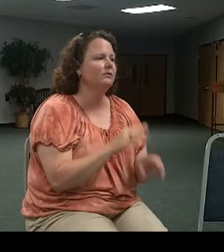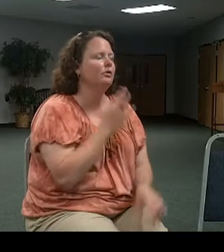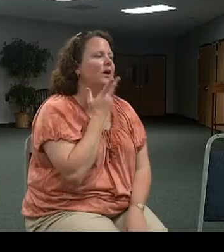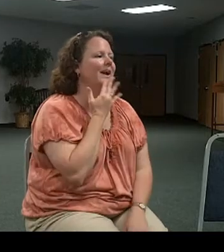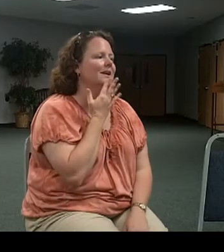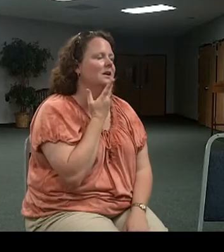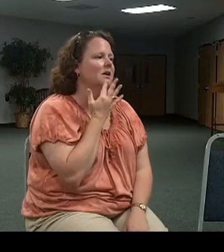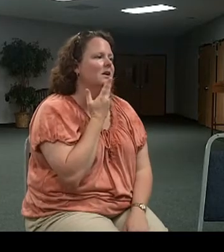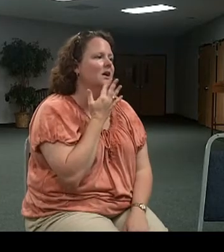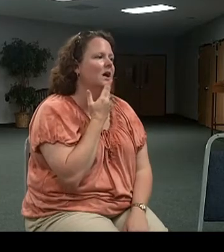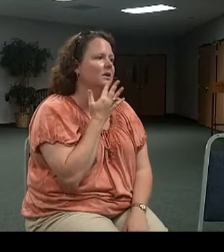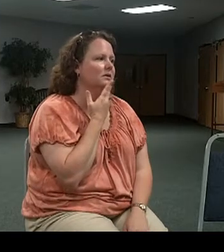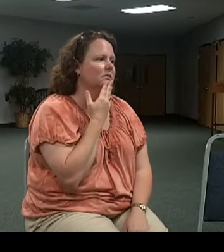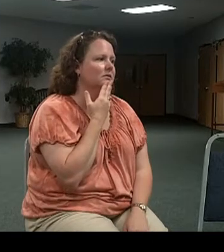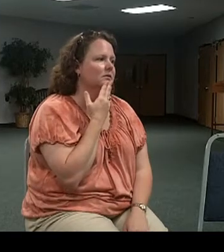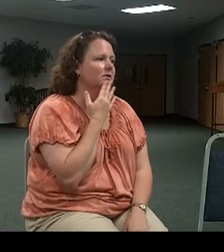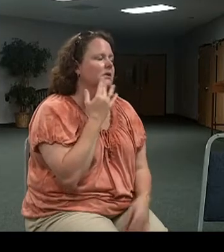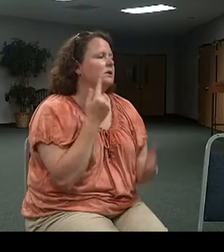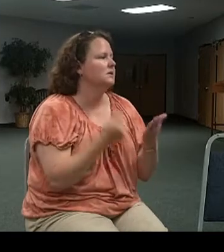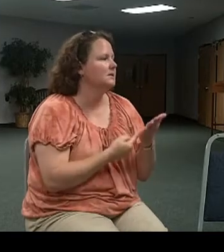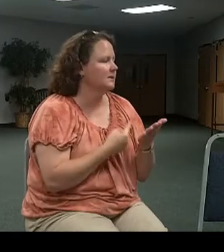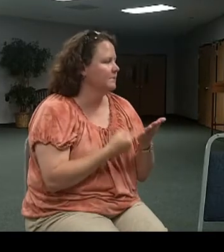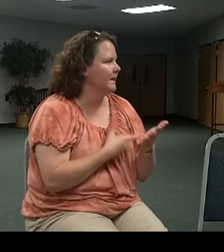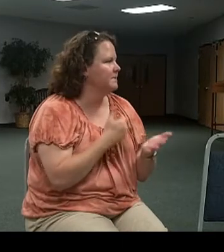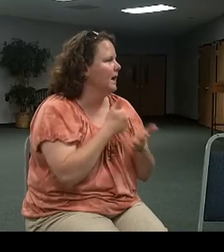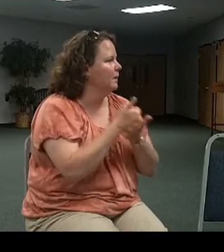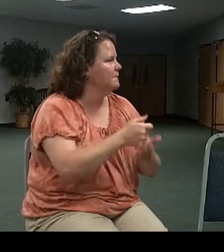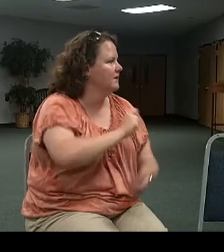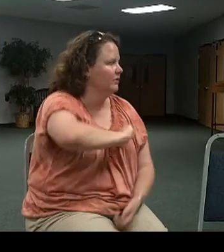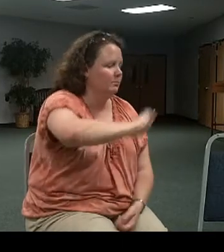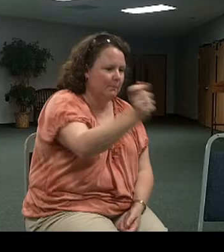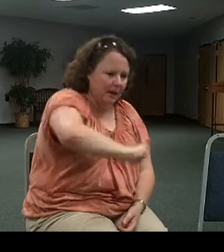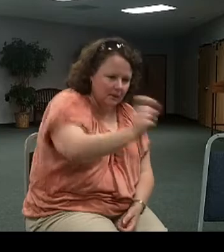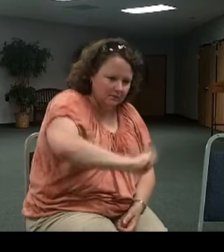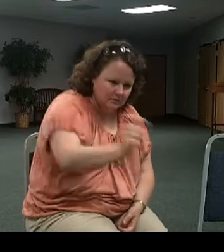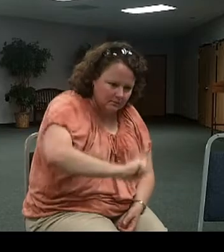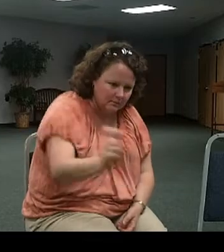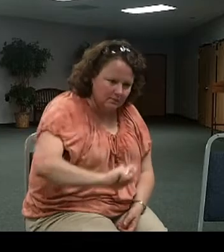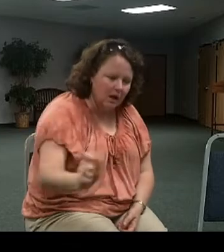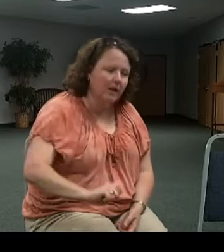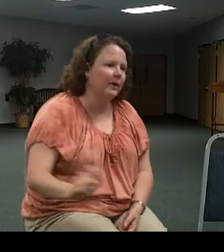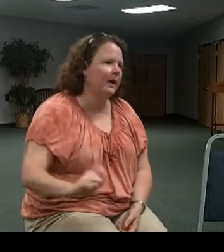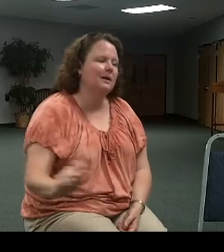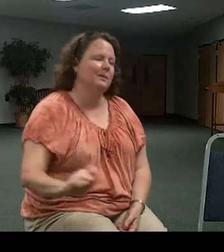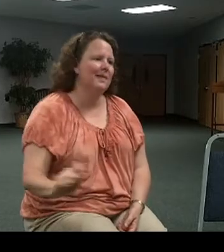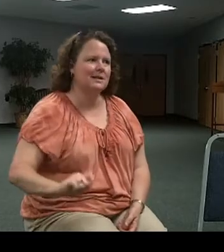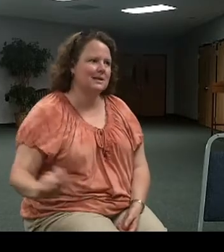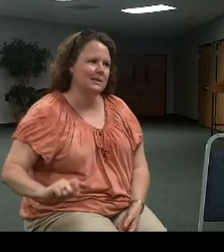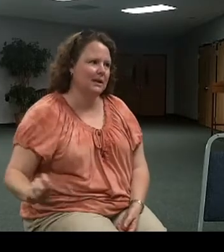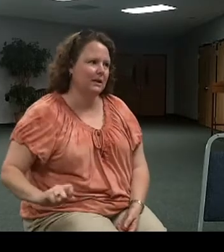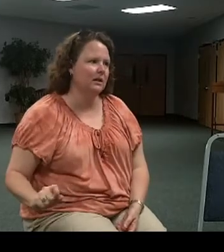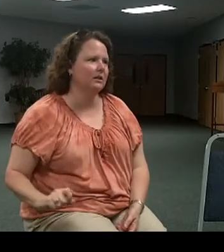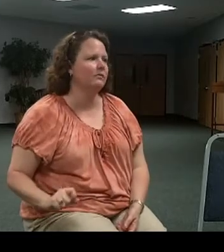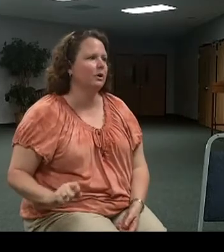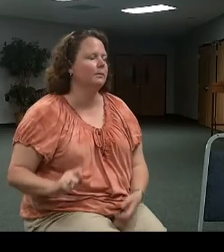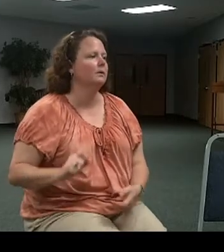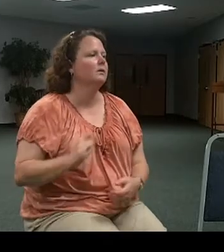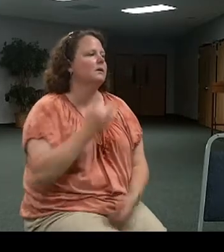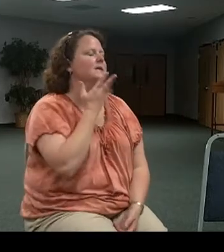for crayon. Color. Sometimes it helps if you mimic coloring. That's not technically the verb. It's